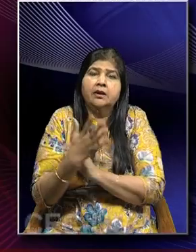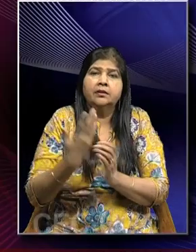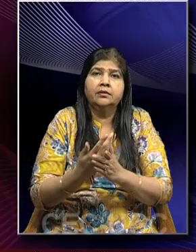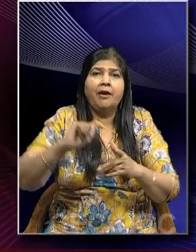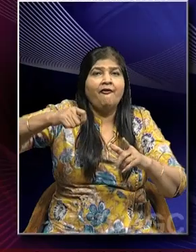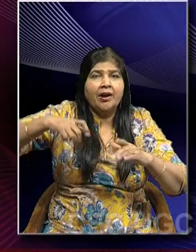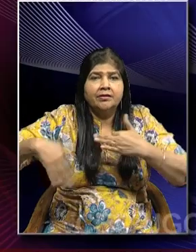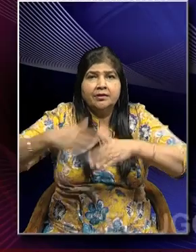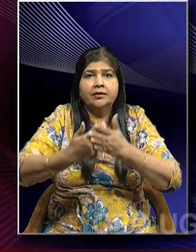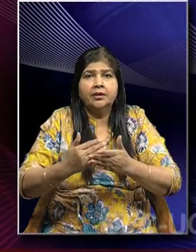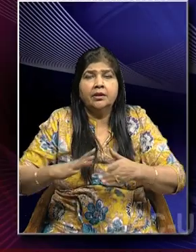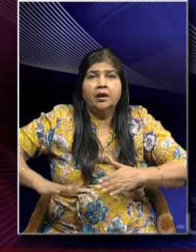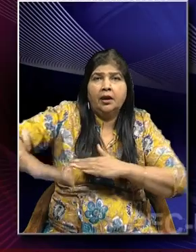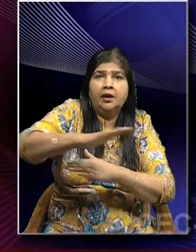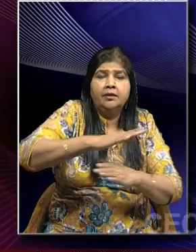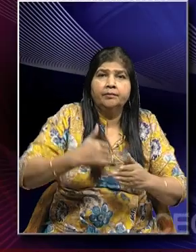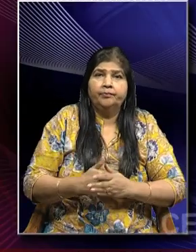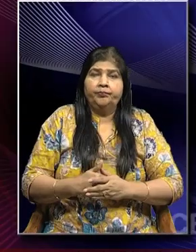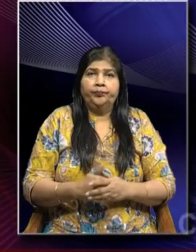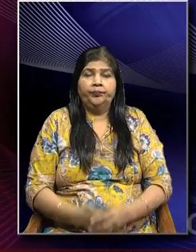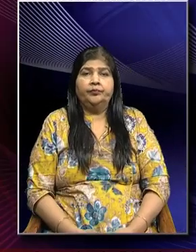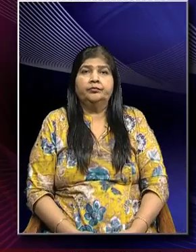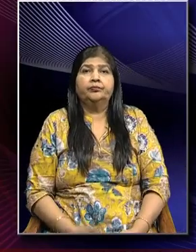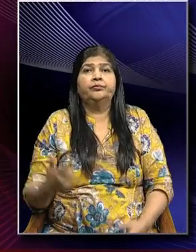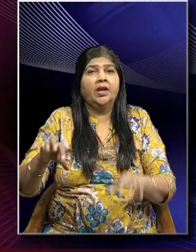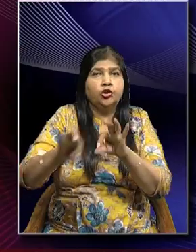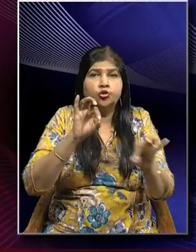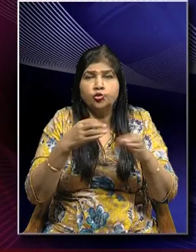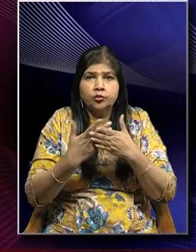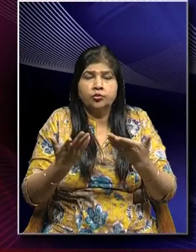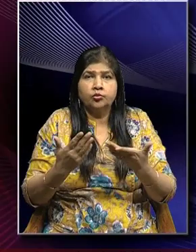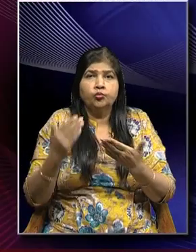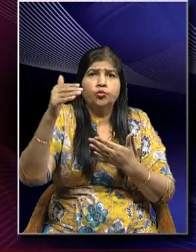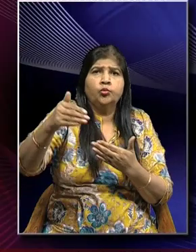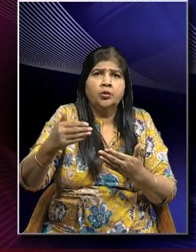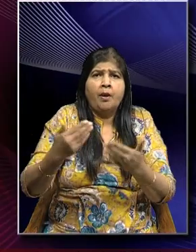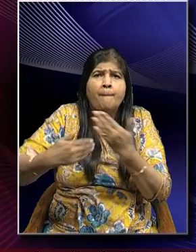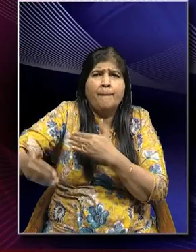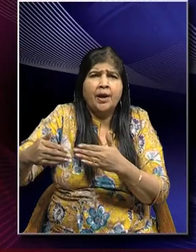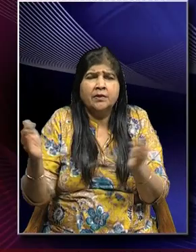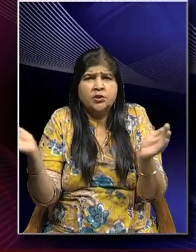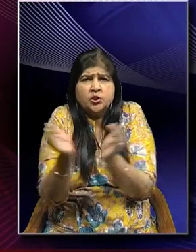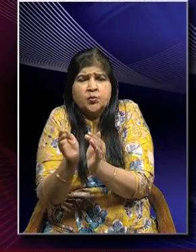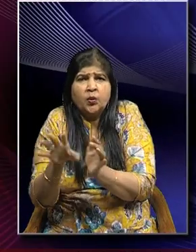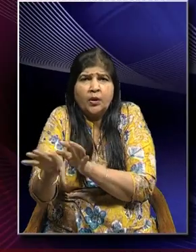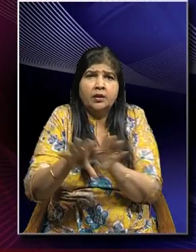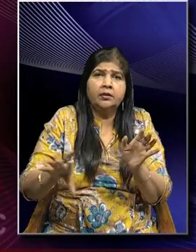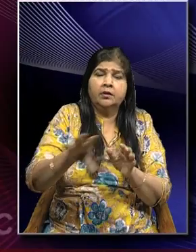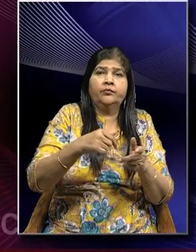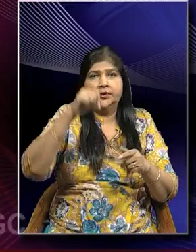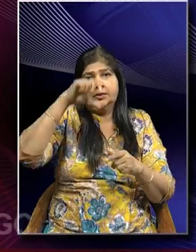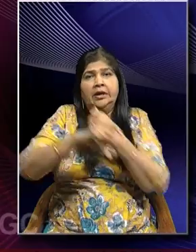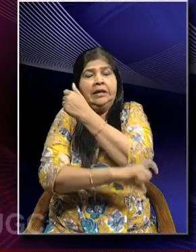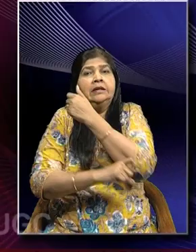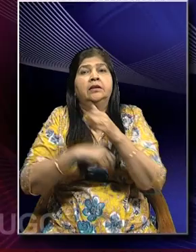factory in a developed area. They chose to go to the most backward area of the country, which